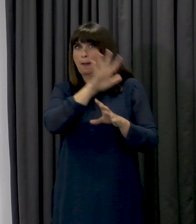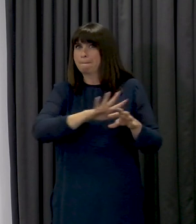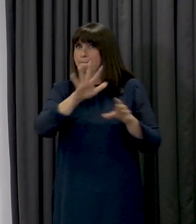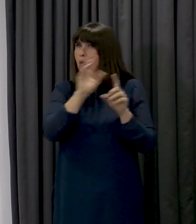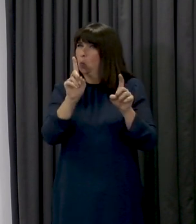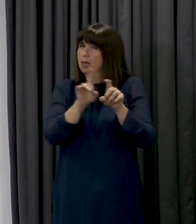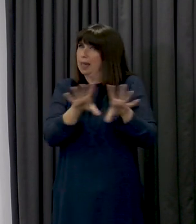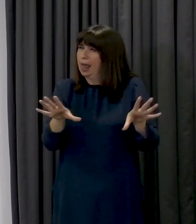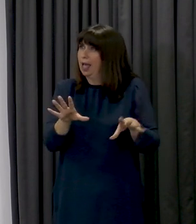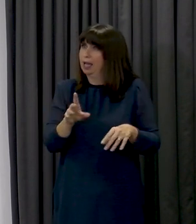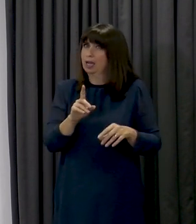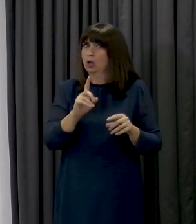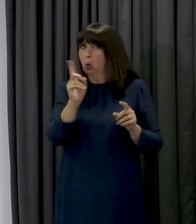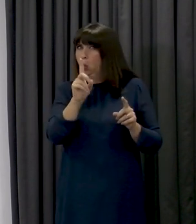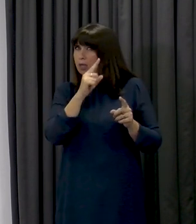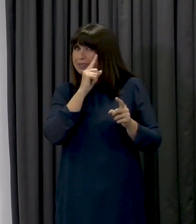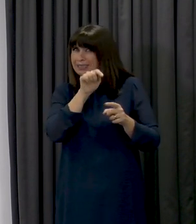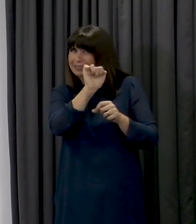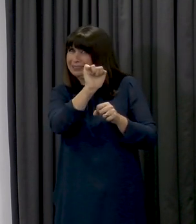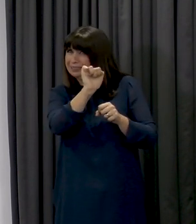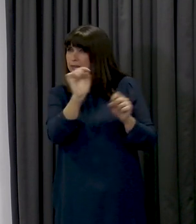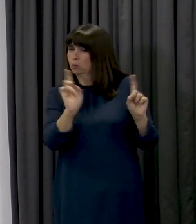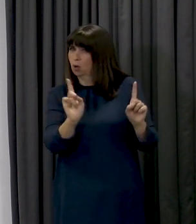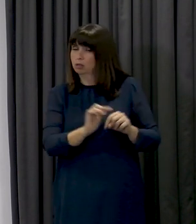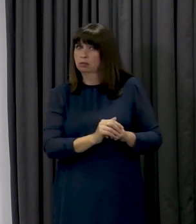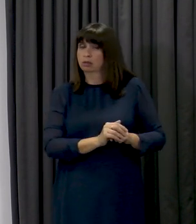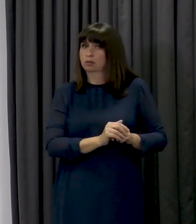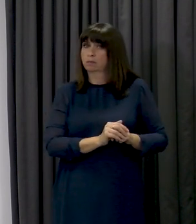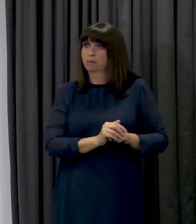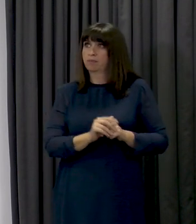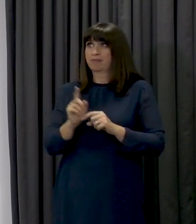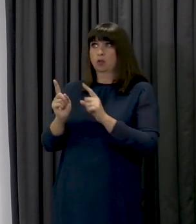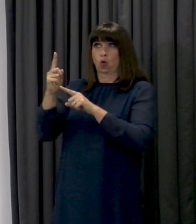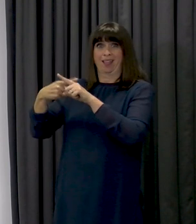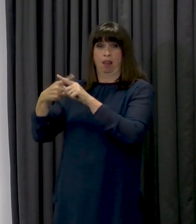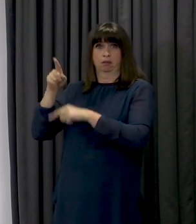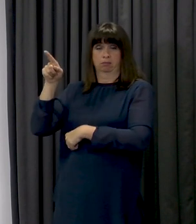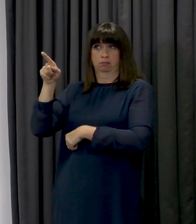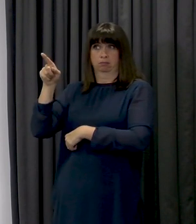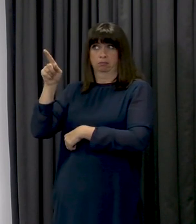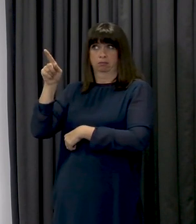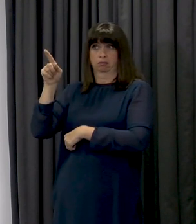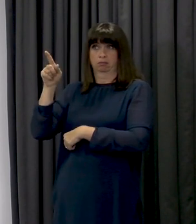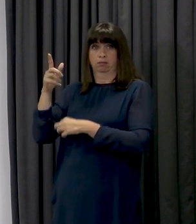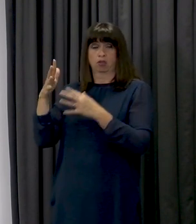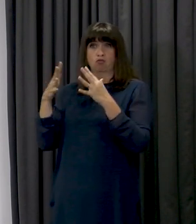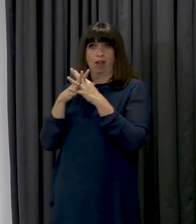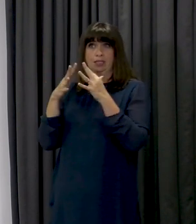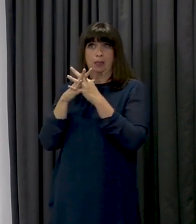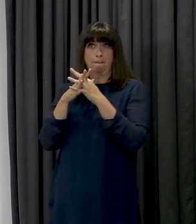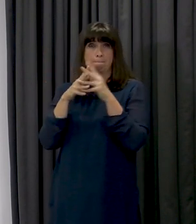in Wrexham, what trends you're seeing? And with the news last night regarding Manchester and East Lancashire, Where is Wrexham in context to those